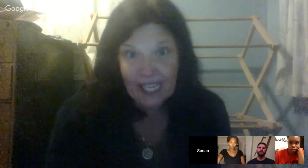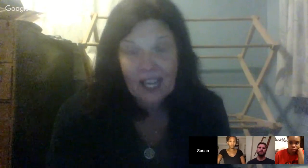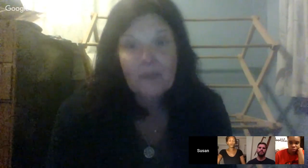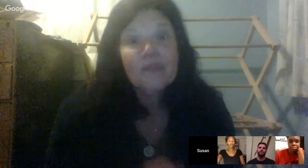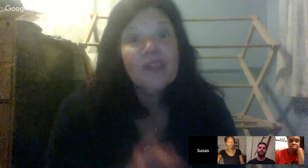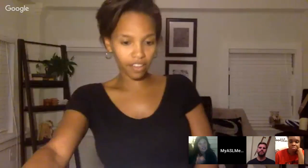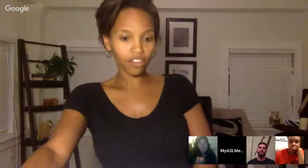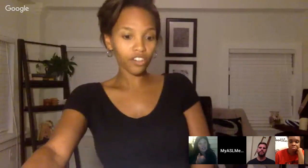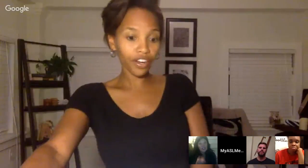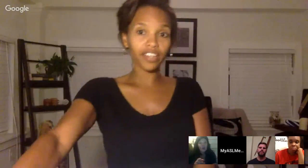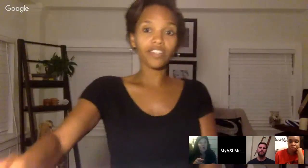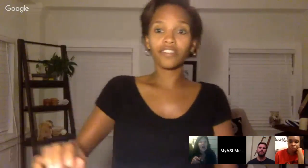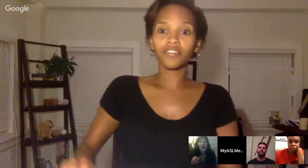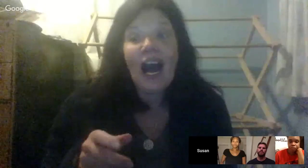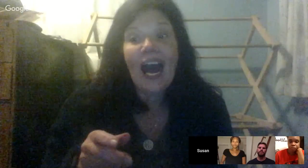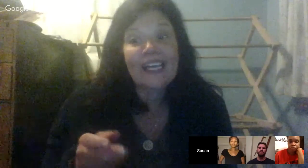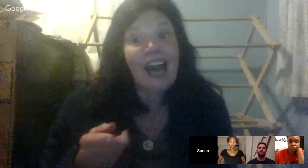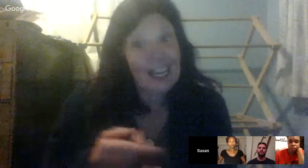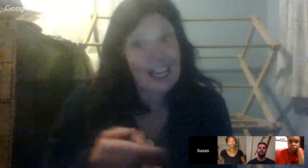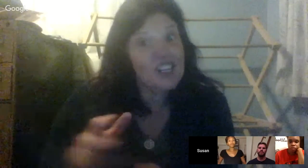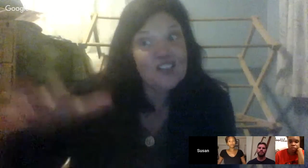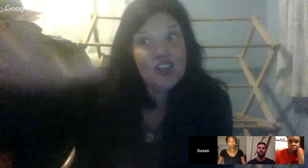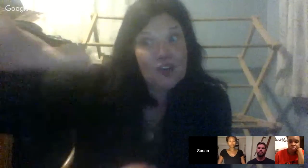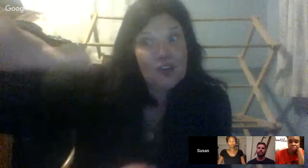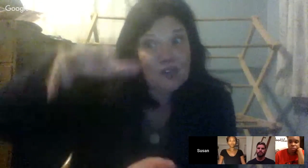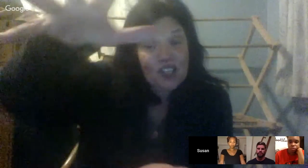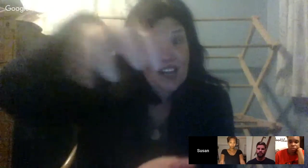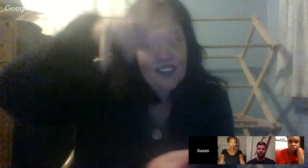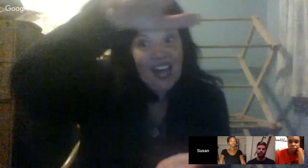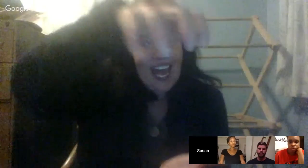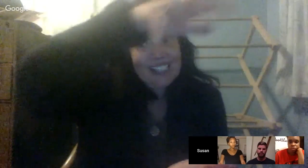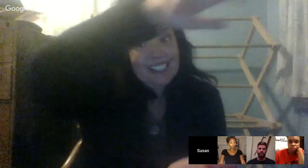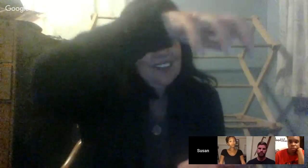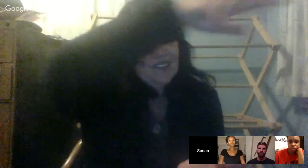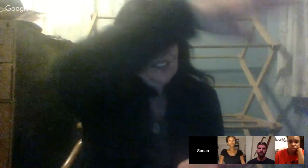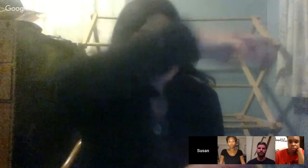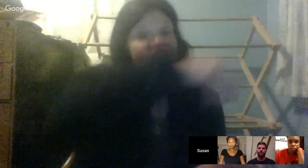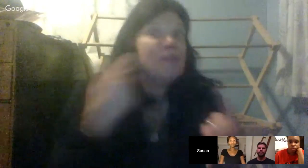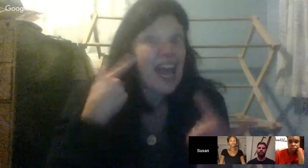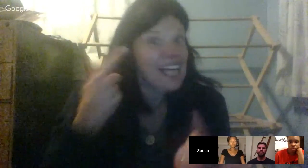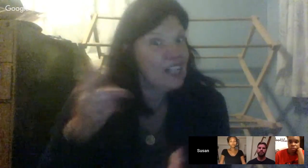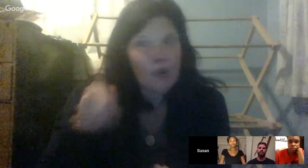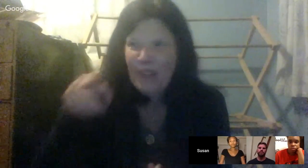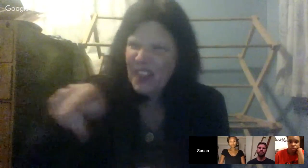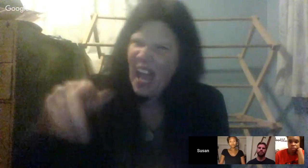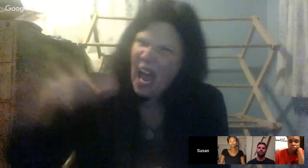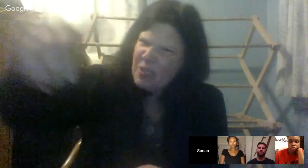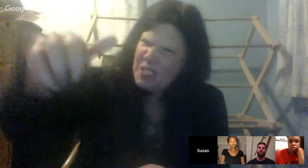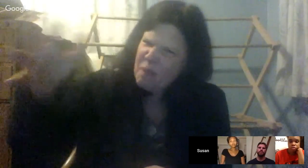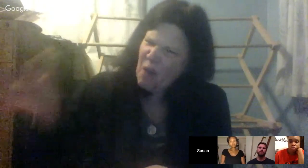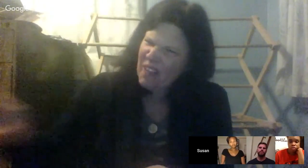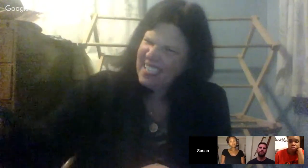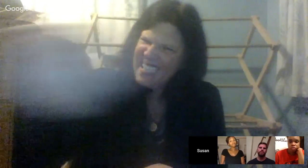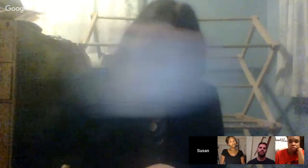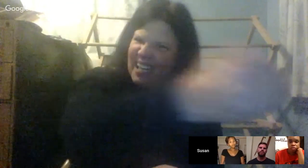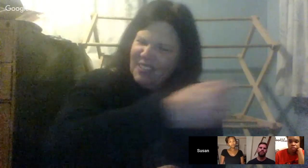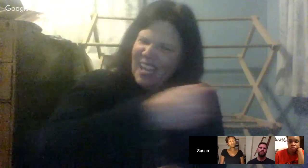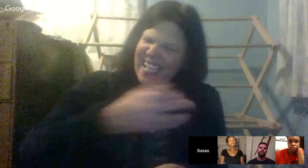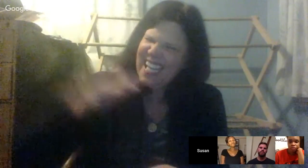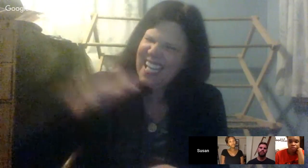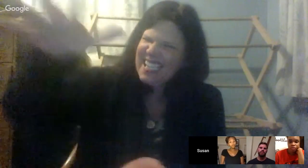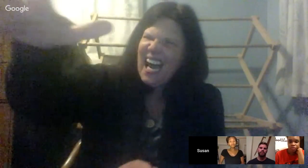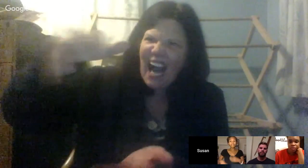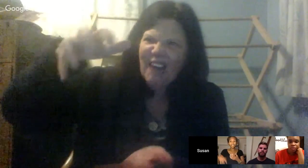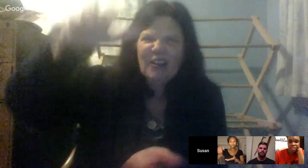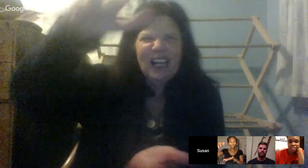bank. Okay. So I did use that sign, and I thought that was perfect. Instead of like